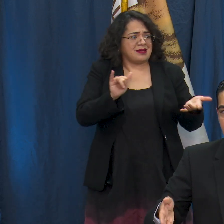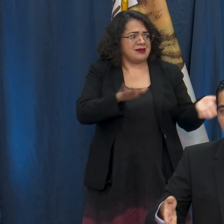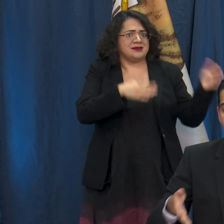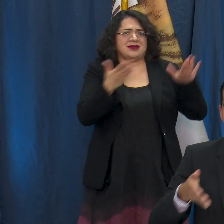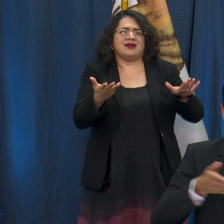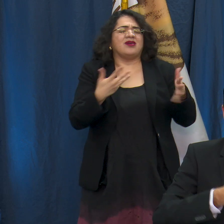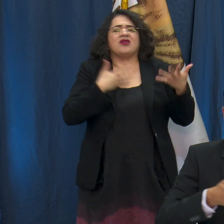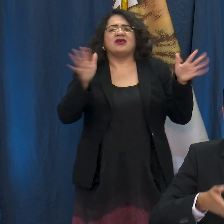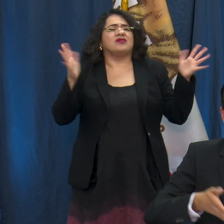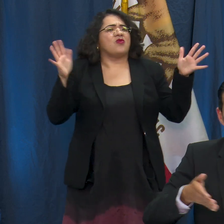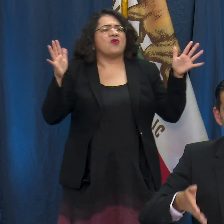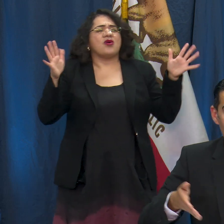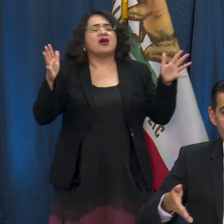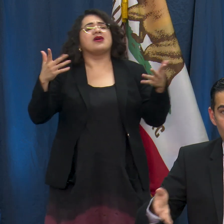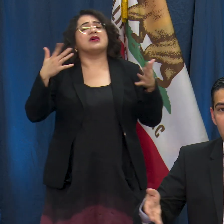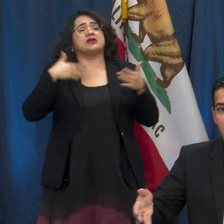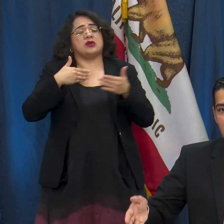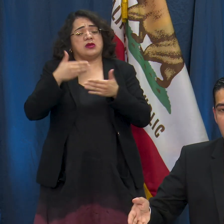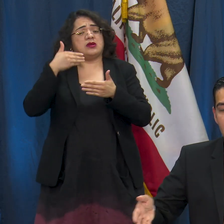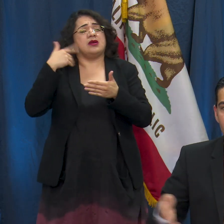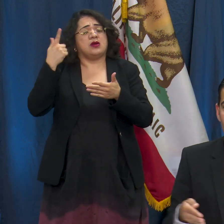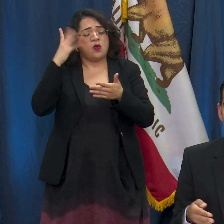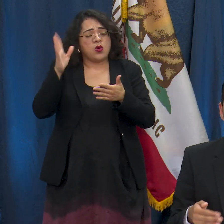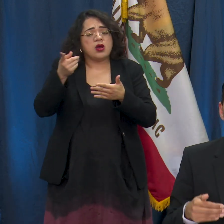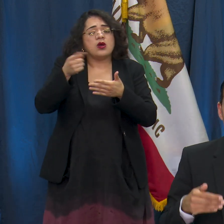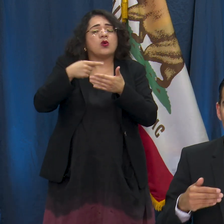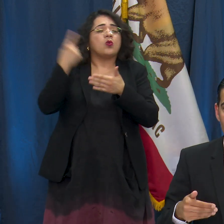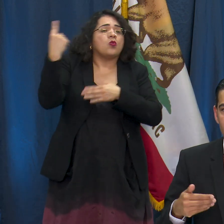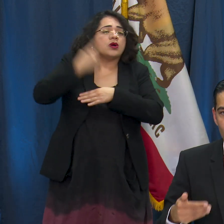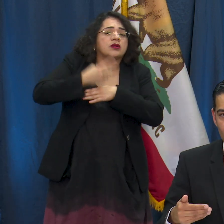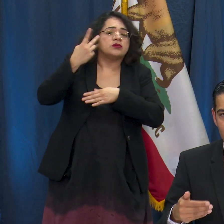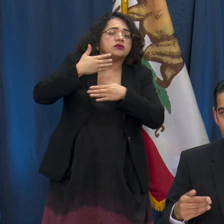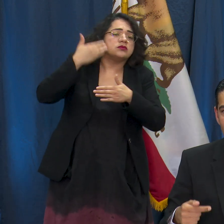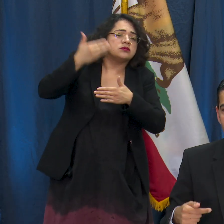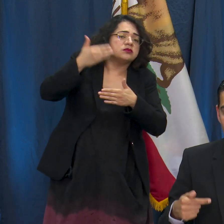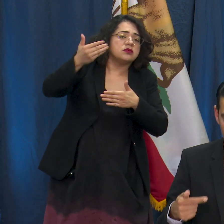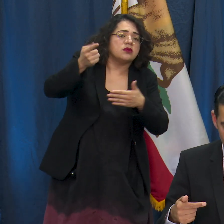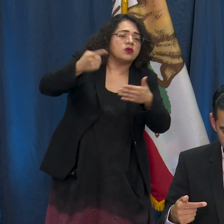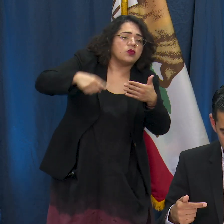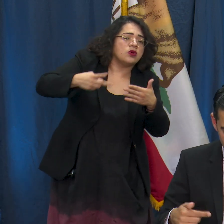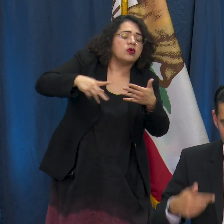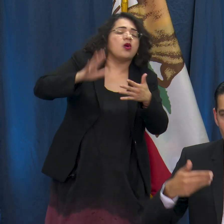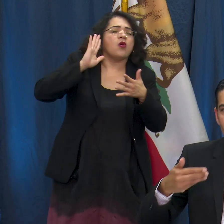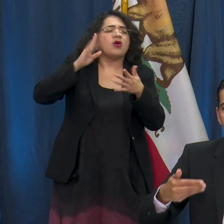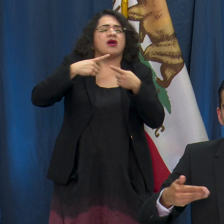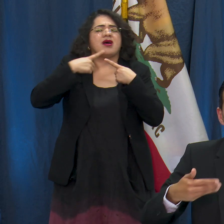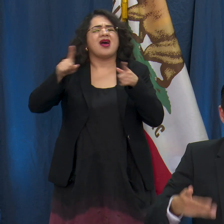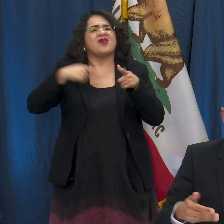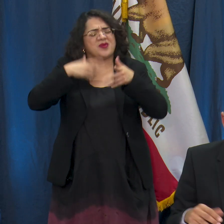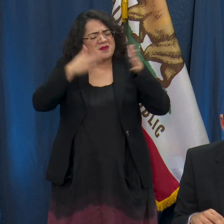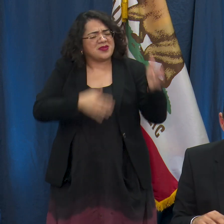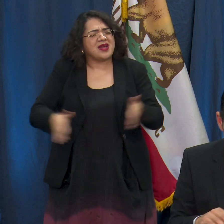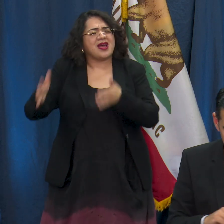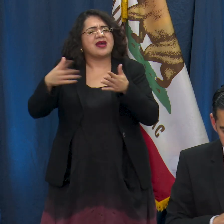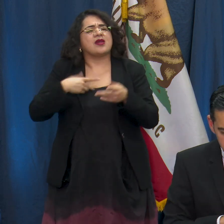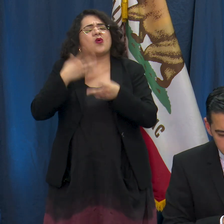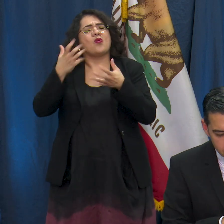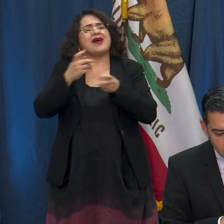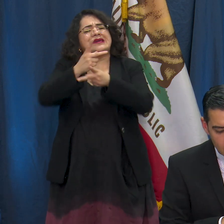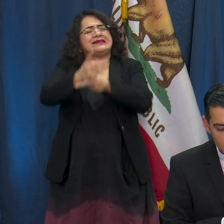days ahead and announcements in the days and weeks ahead, but we're going to do this in a way that's very cautious. And what could that look